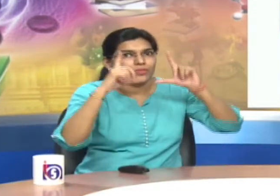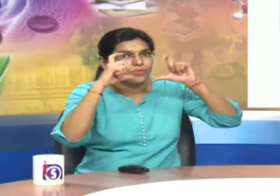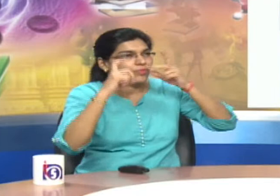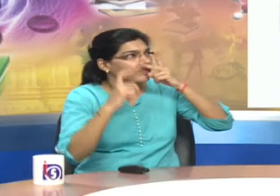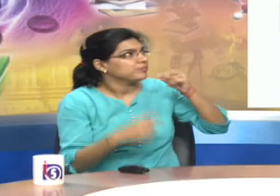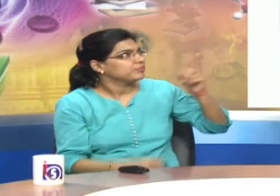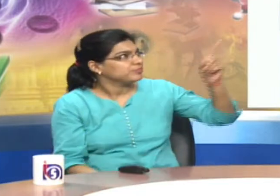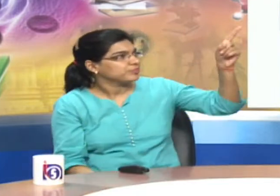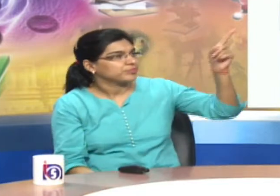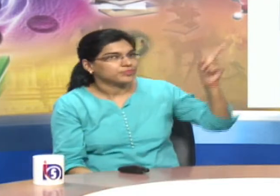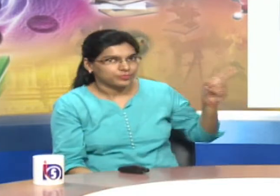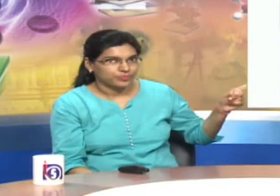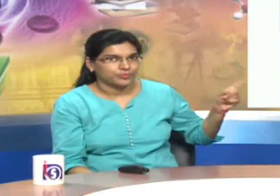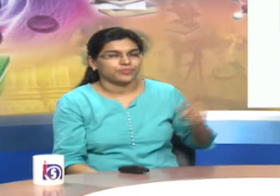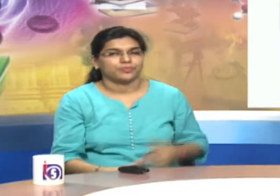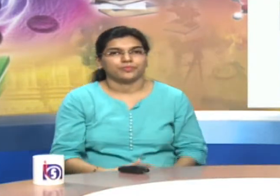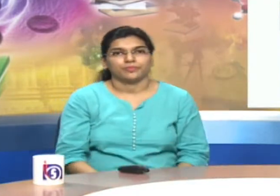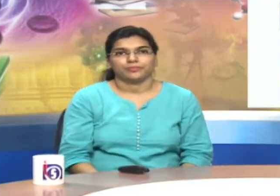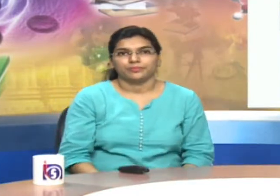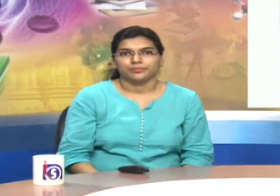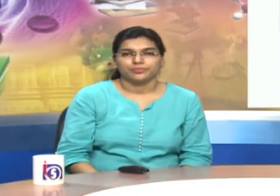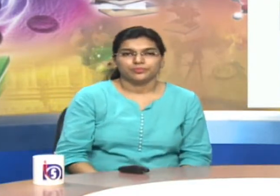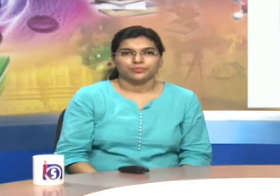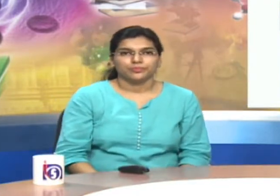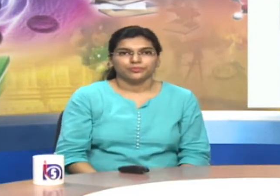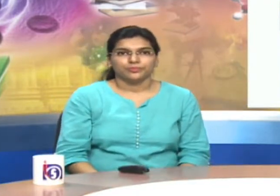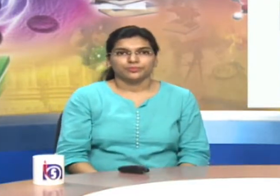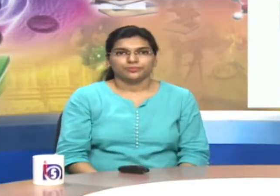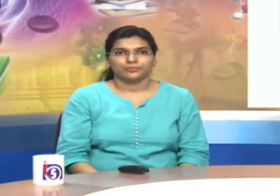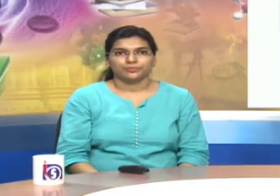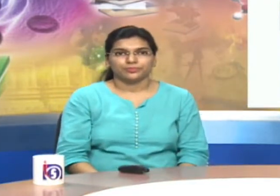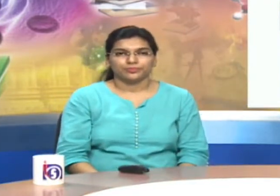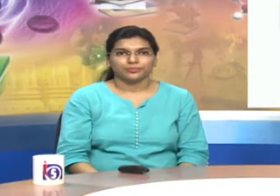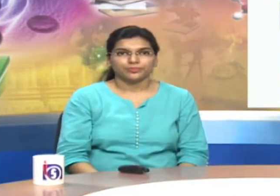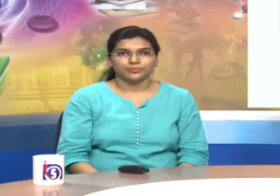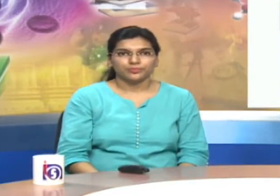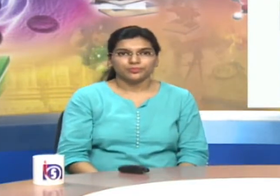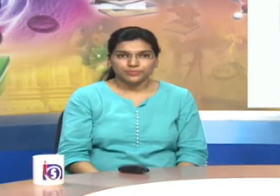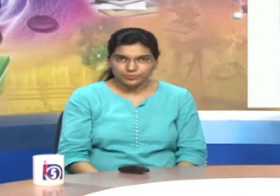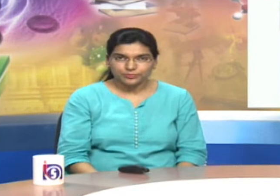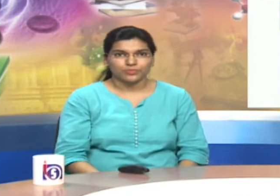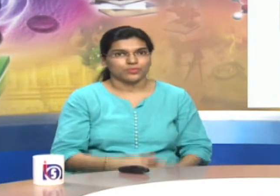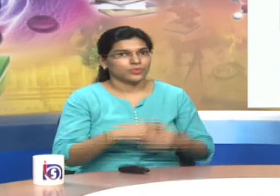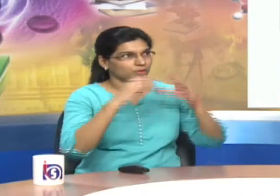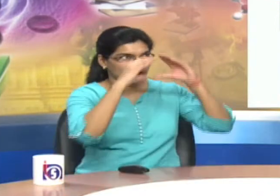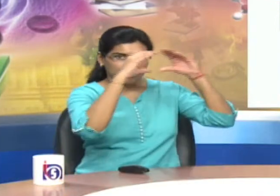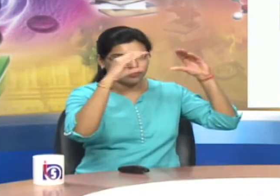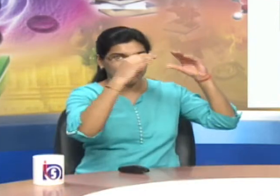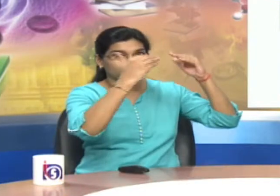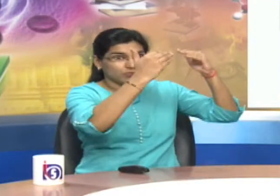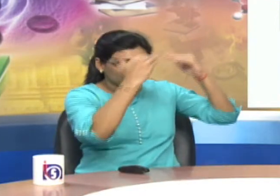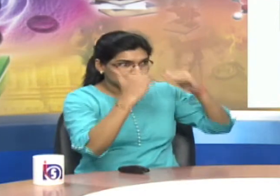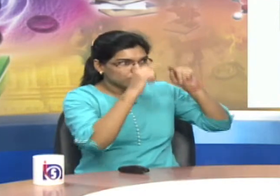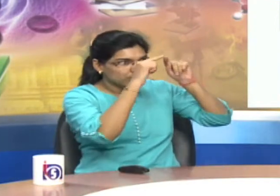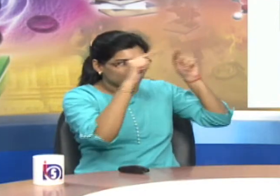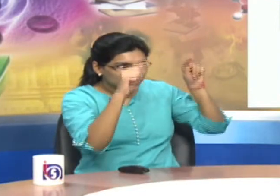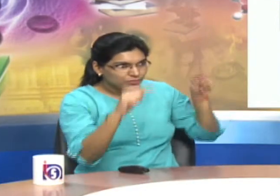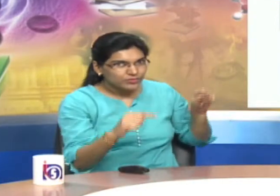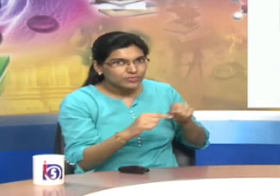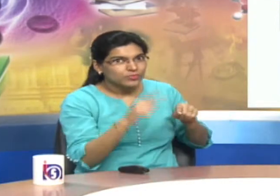When you go inside that, you can see on the screen how does it look. So below that you